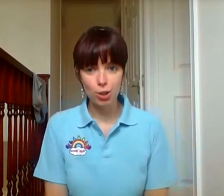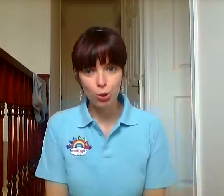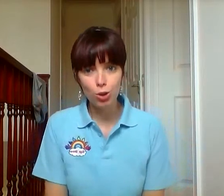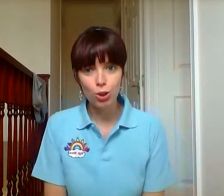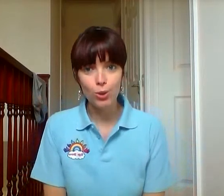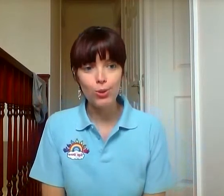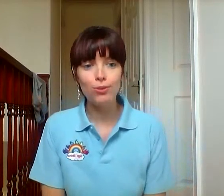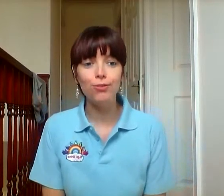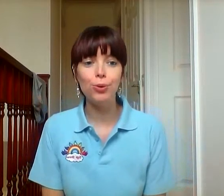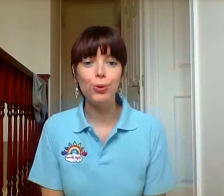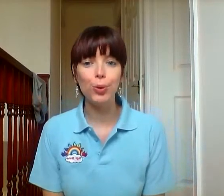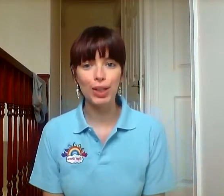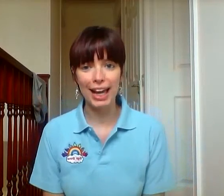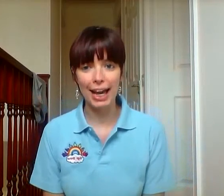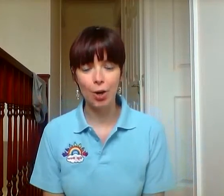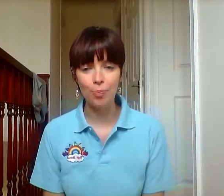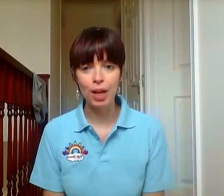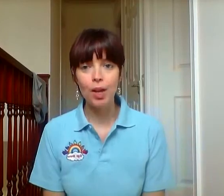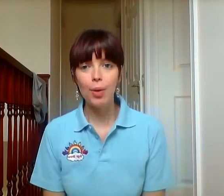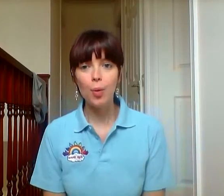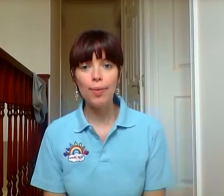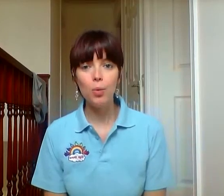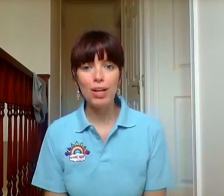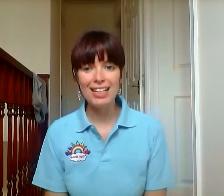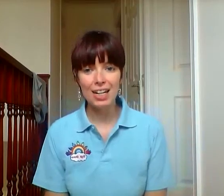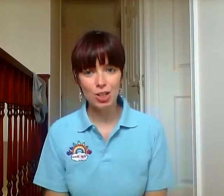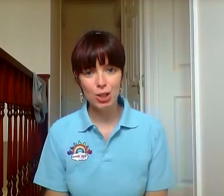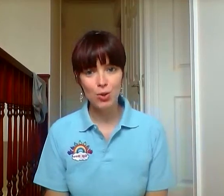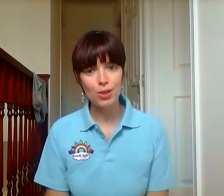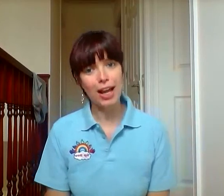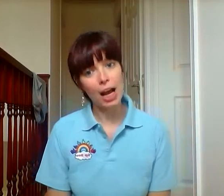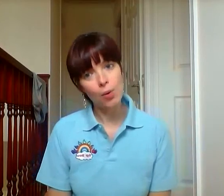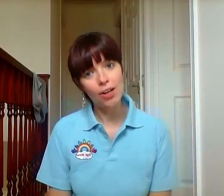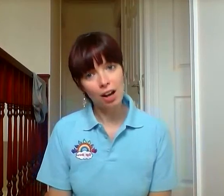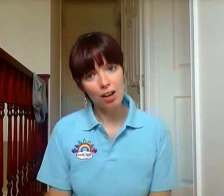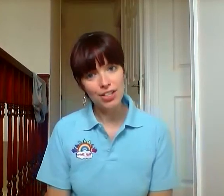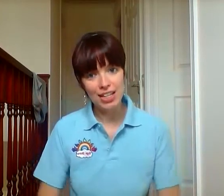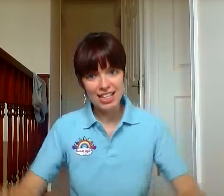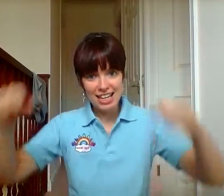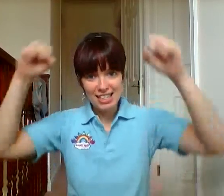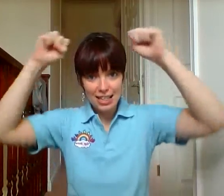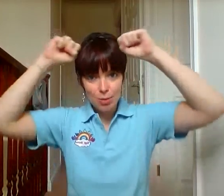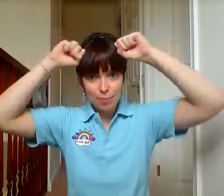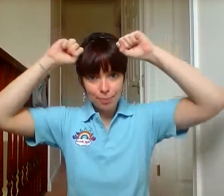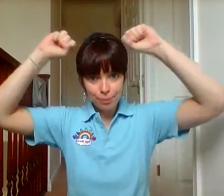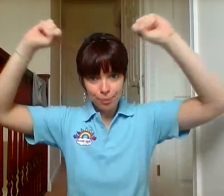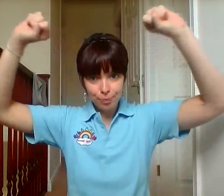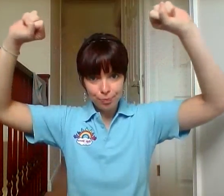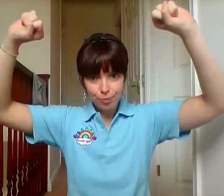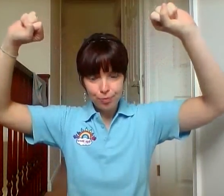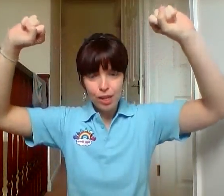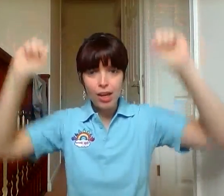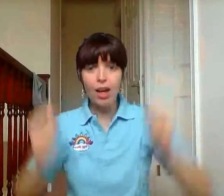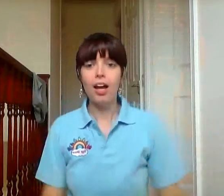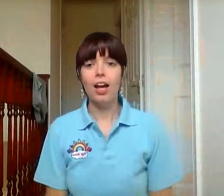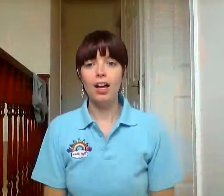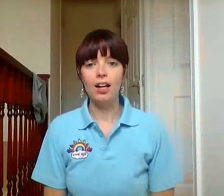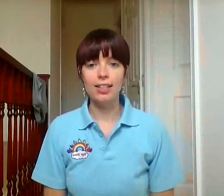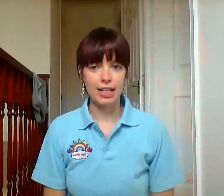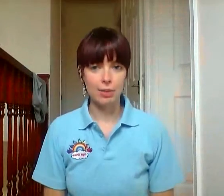you can use for cow. The one that we tend to use in our classes is this one, because that's the